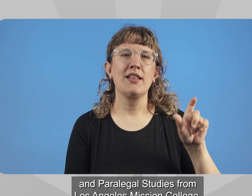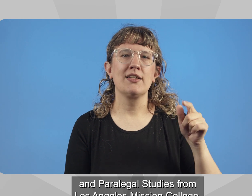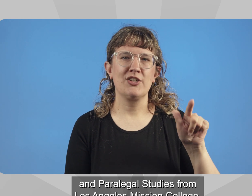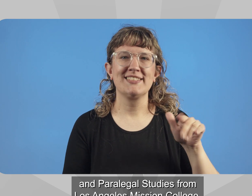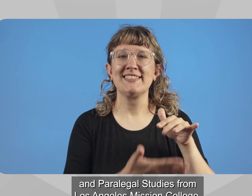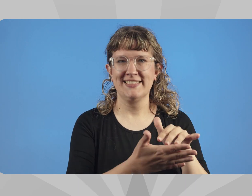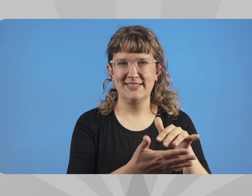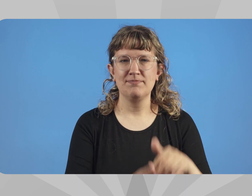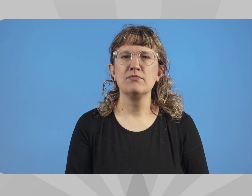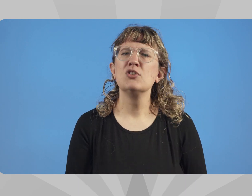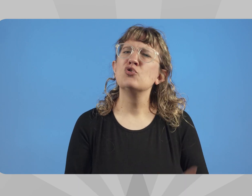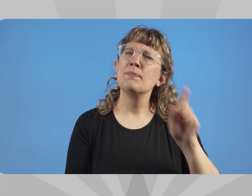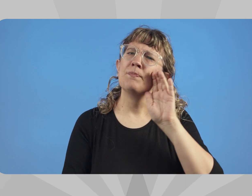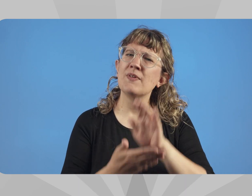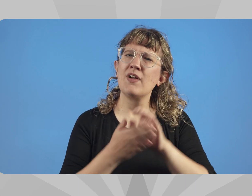Mission College.